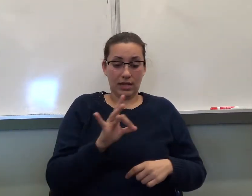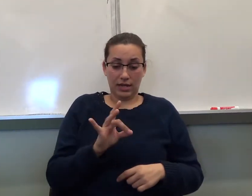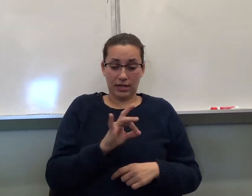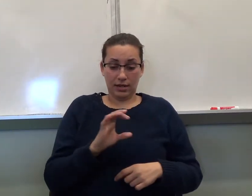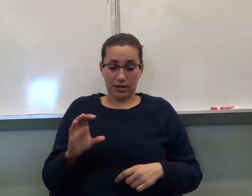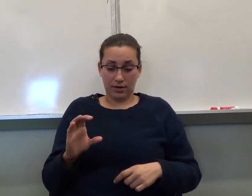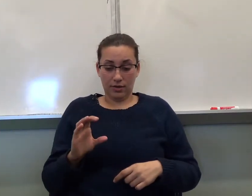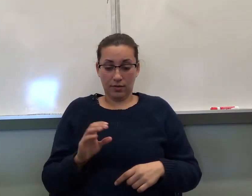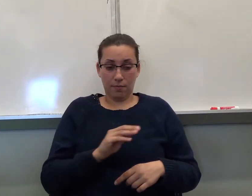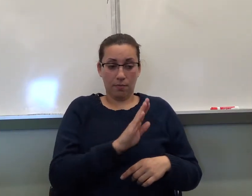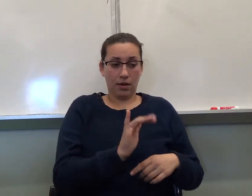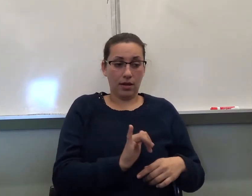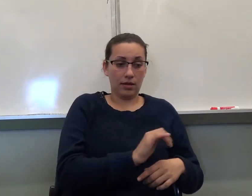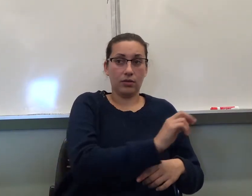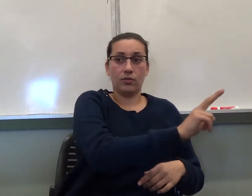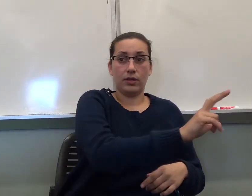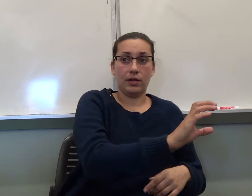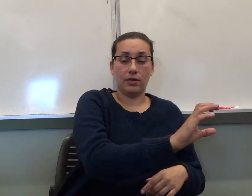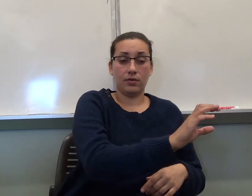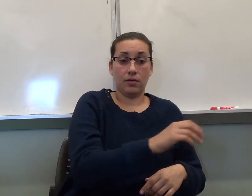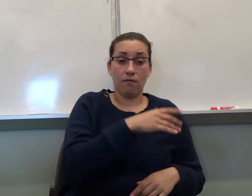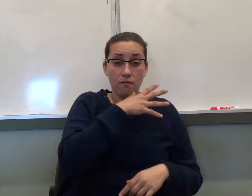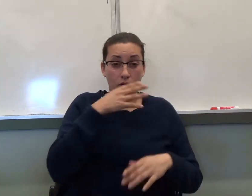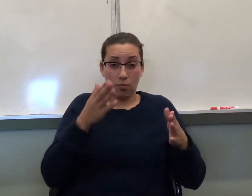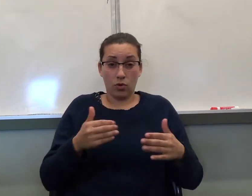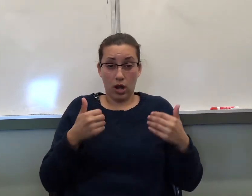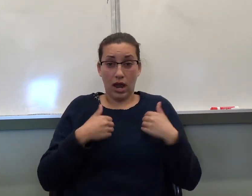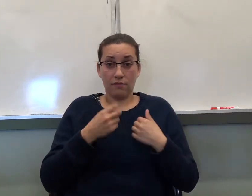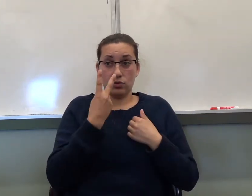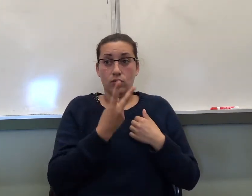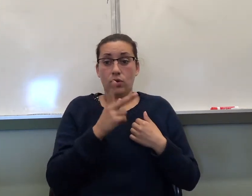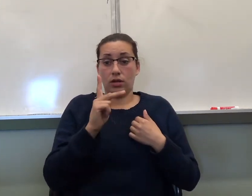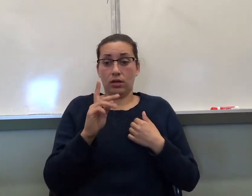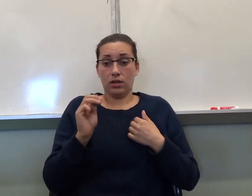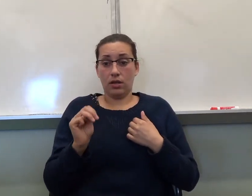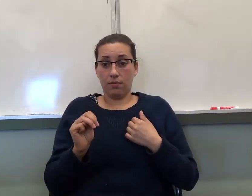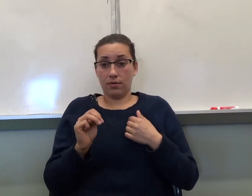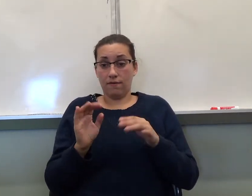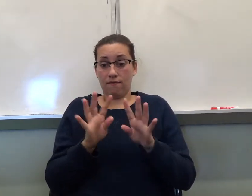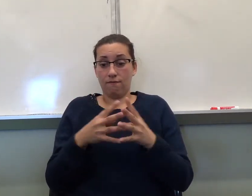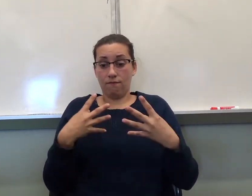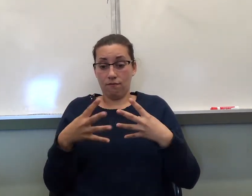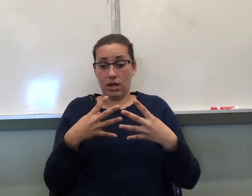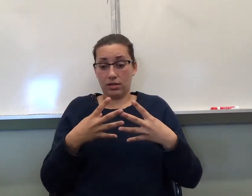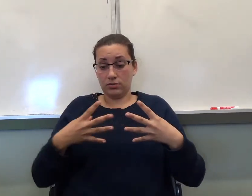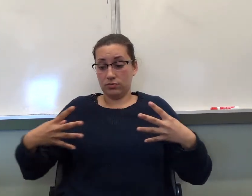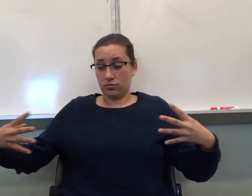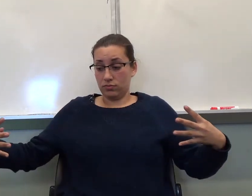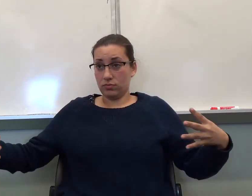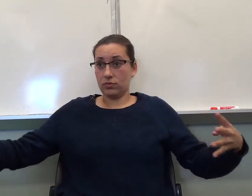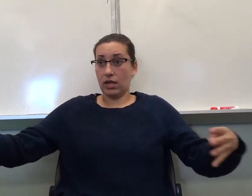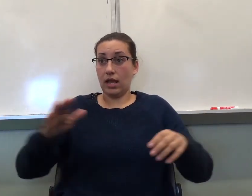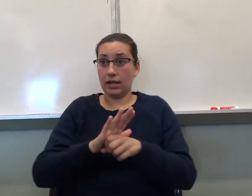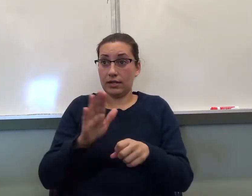2 kilometers of fencing, will this be enough to go around the field? Okay, so I've got a little picture there of this